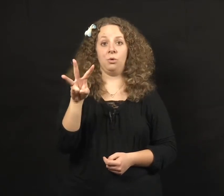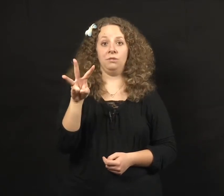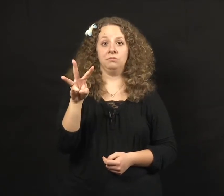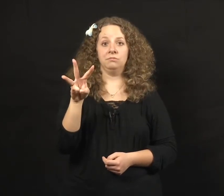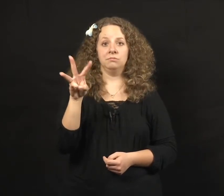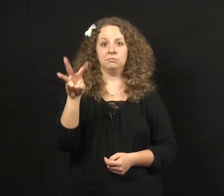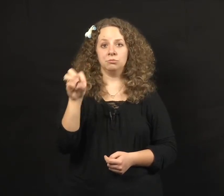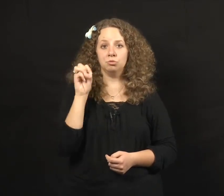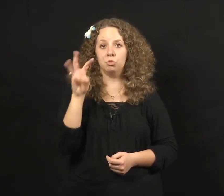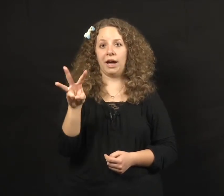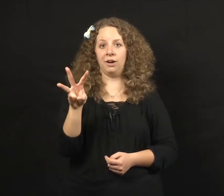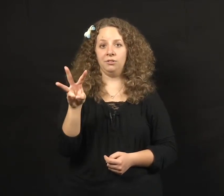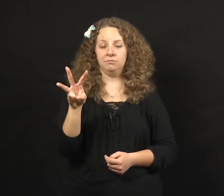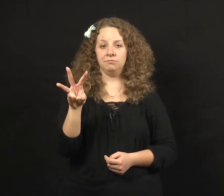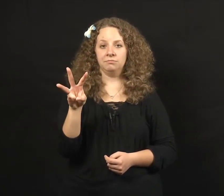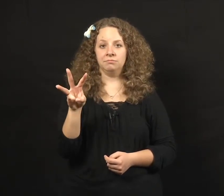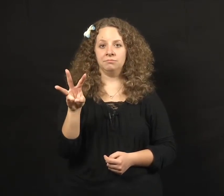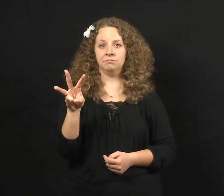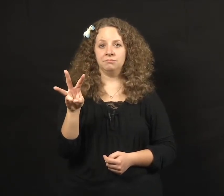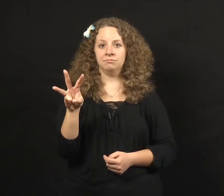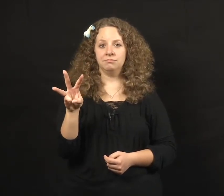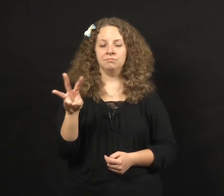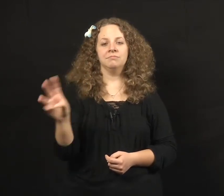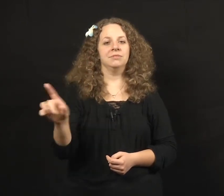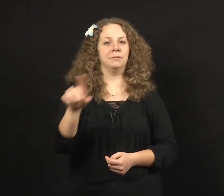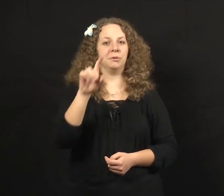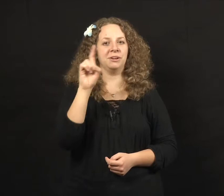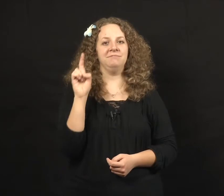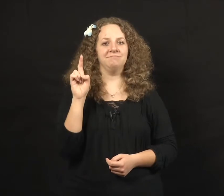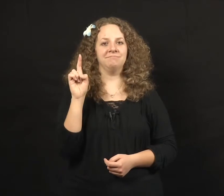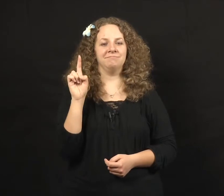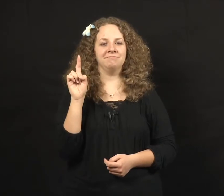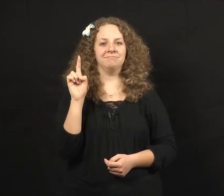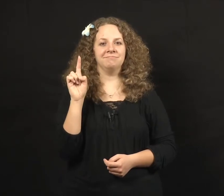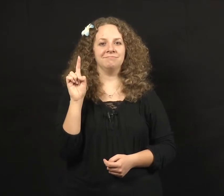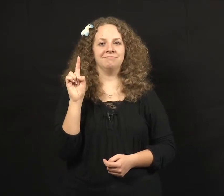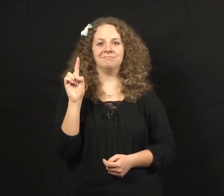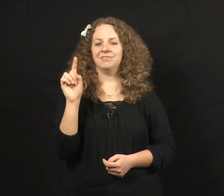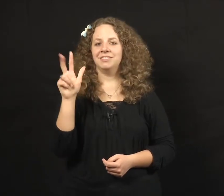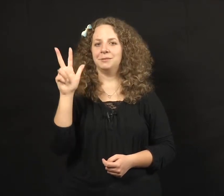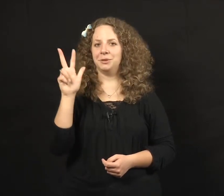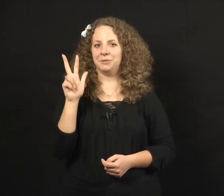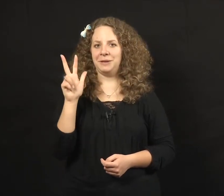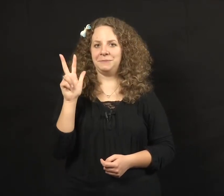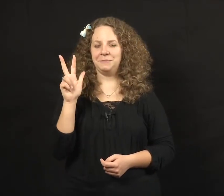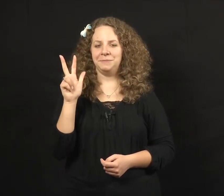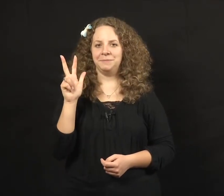wow, wow. Number 1. Number 3.